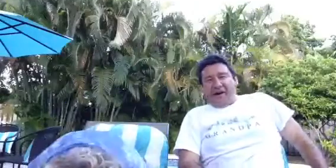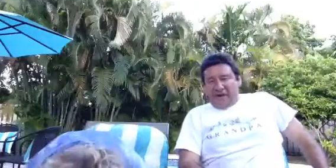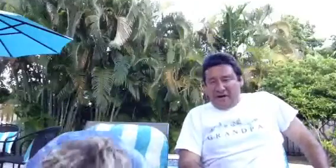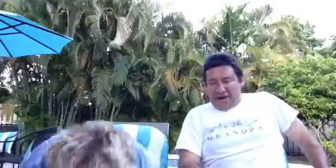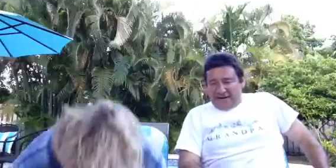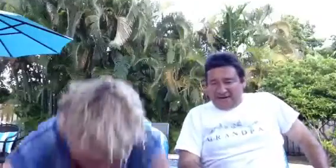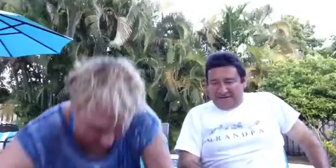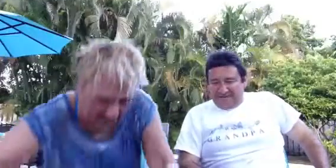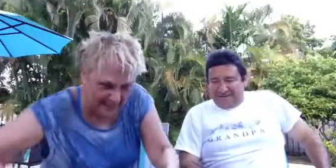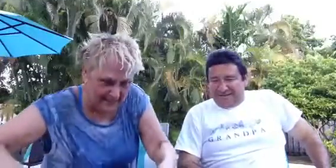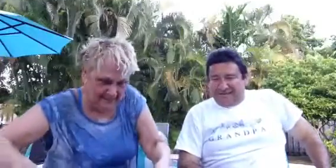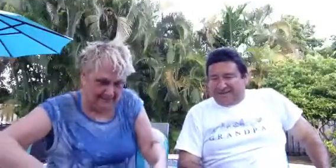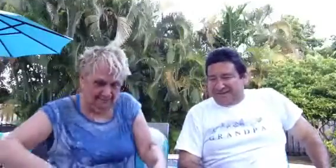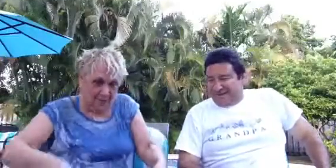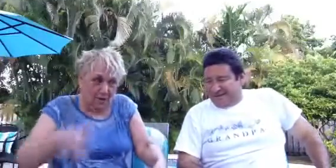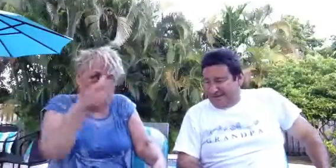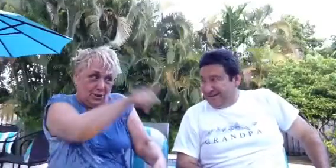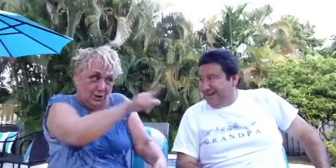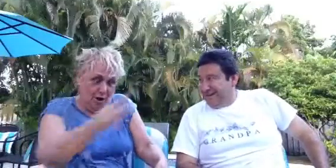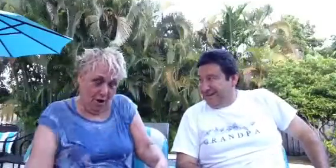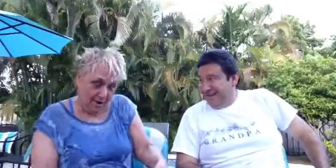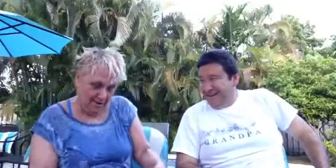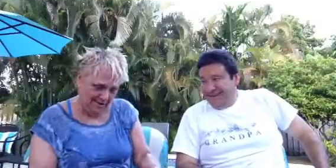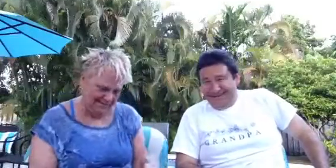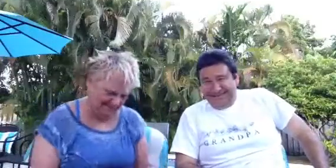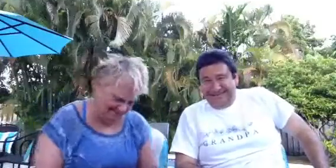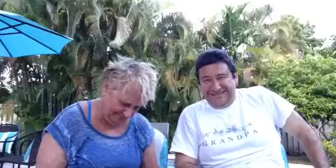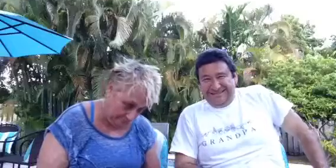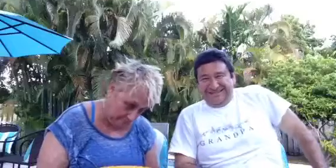No! Okay, your turn.